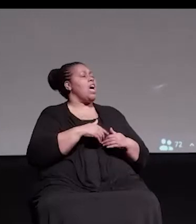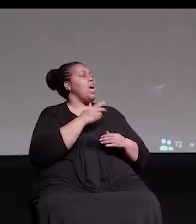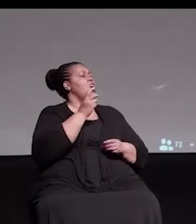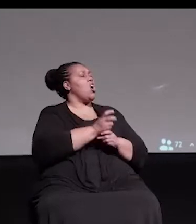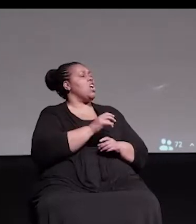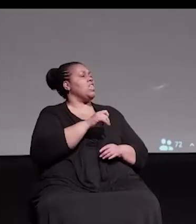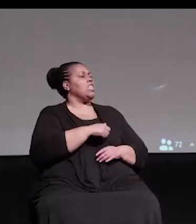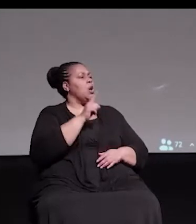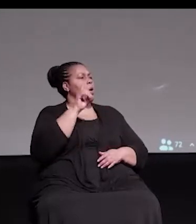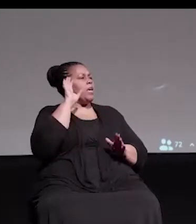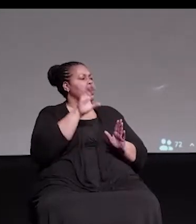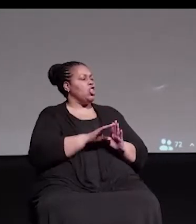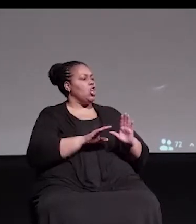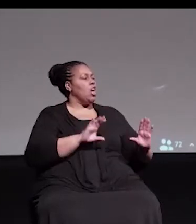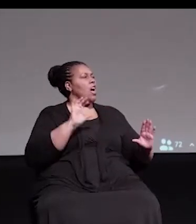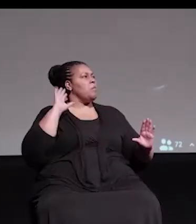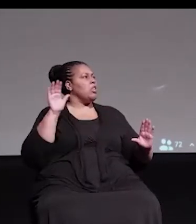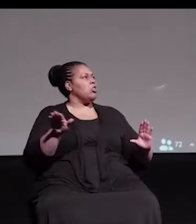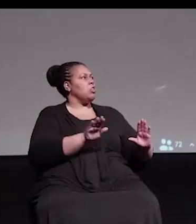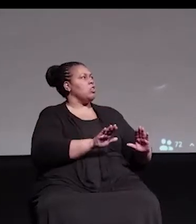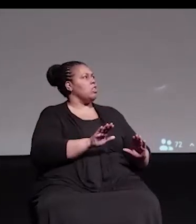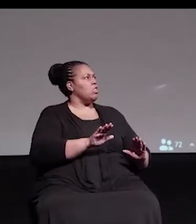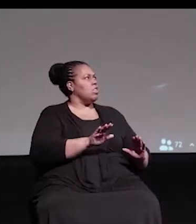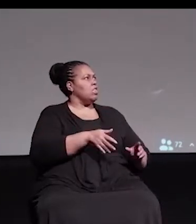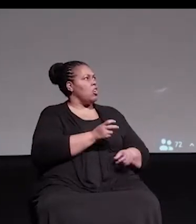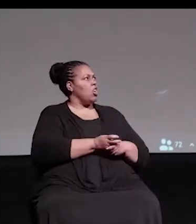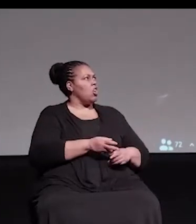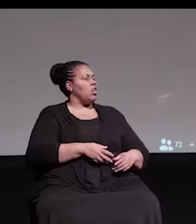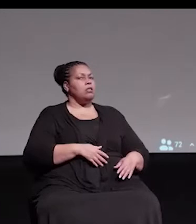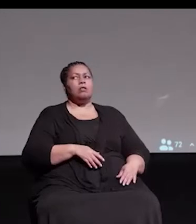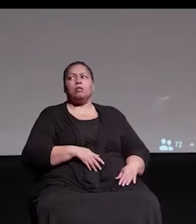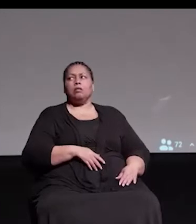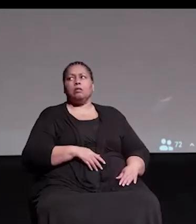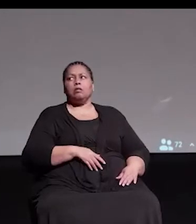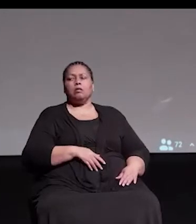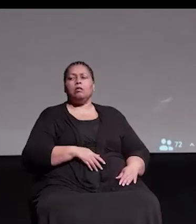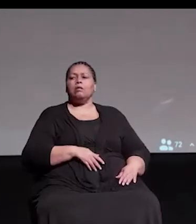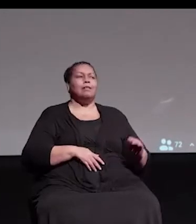next to another picture? You know, it's like, okay.